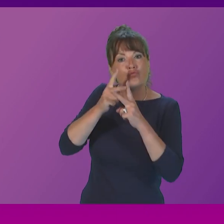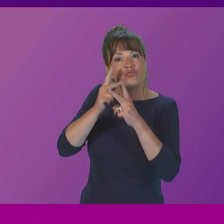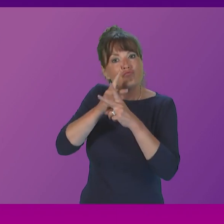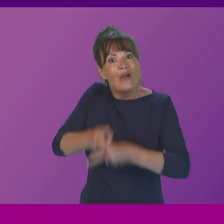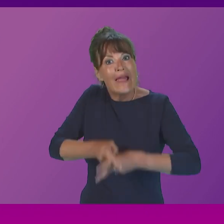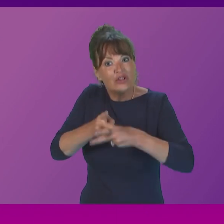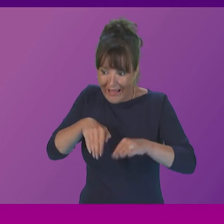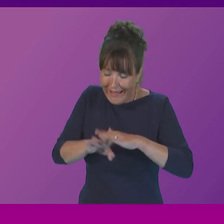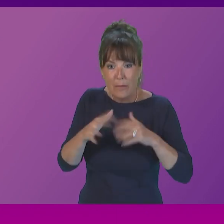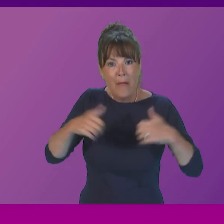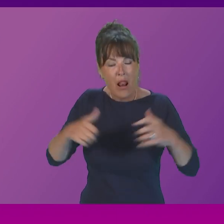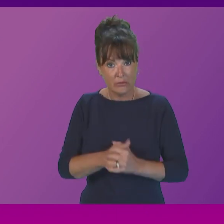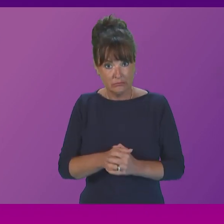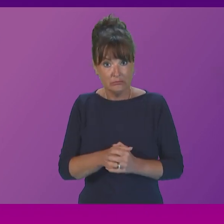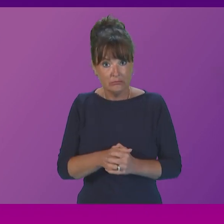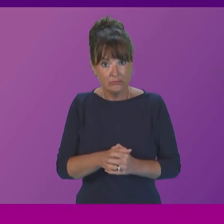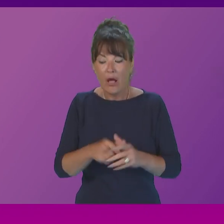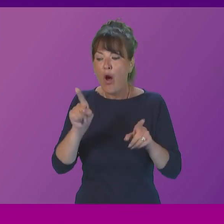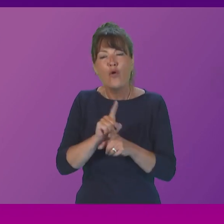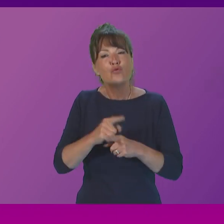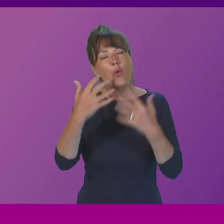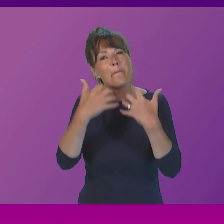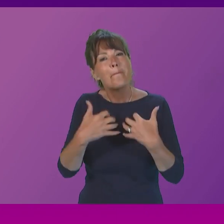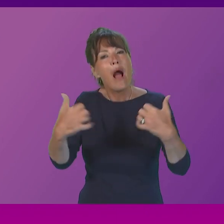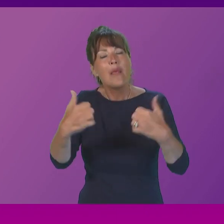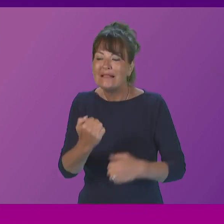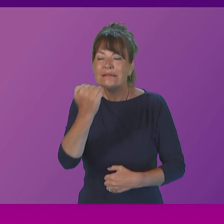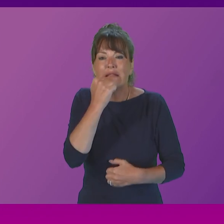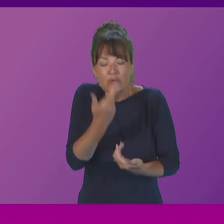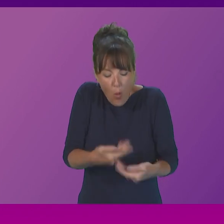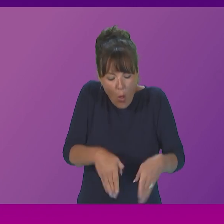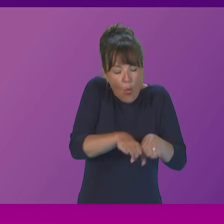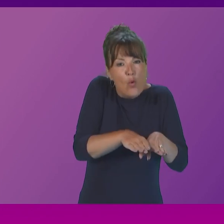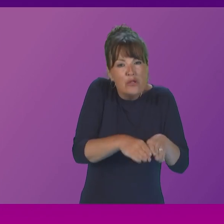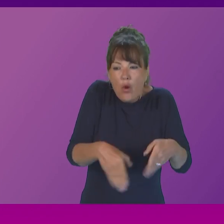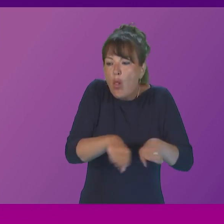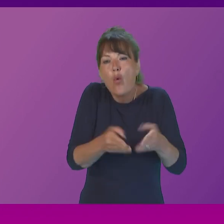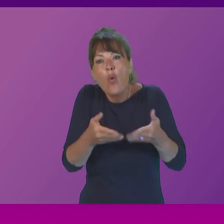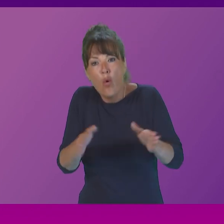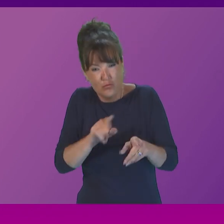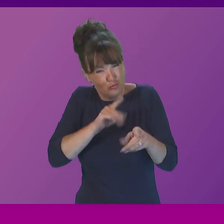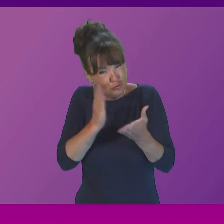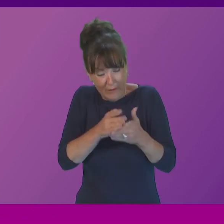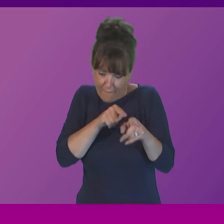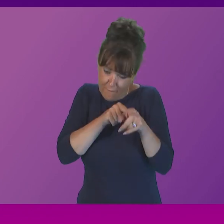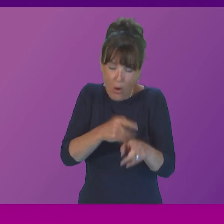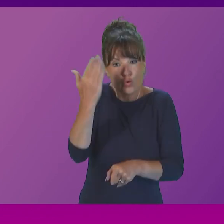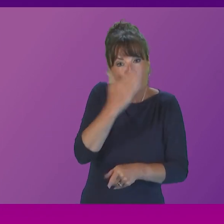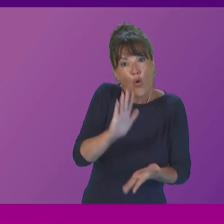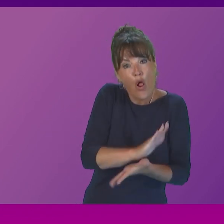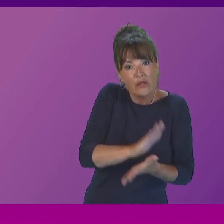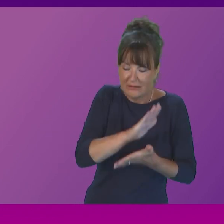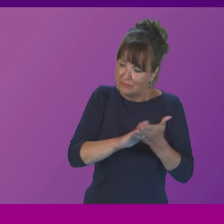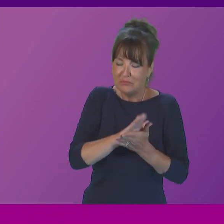European Parliament, and parliamentary recess dates here are scheduled very much to try to fit in with school holidays, with